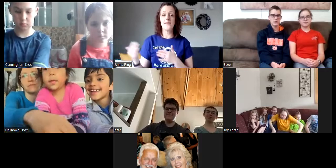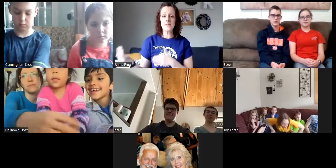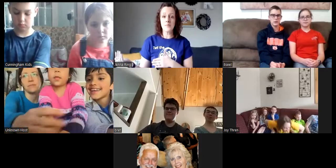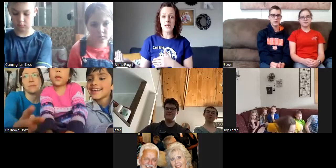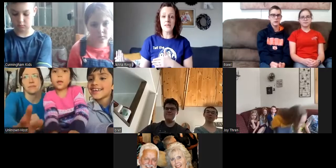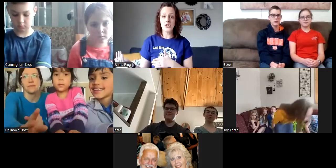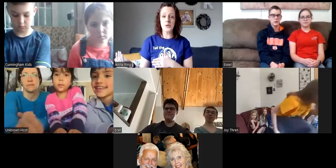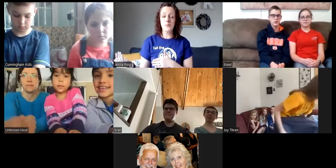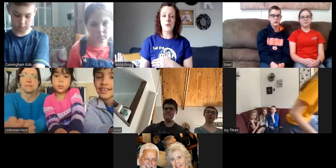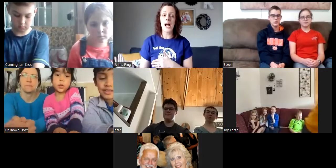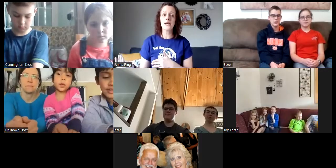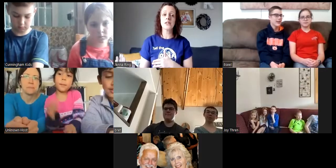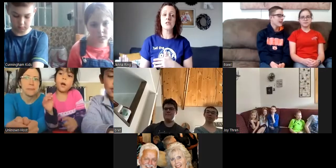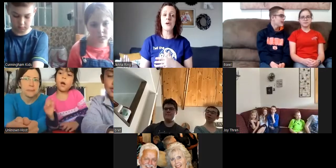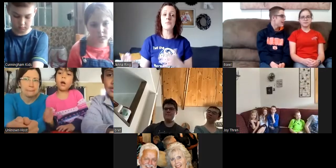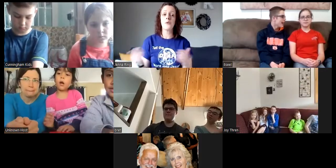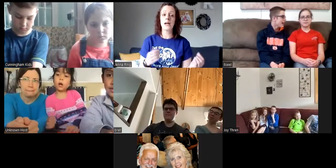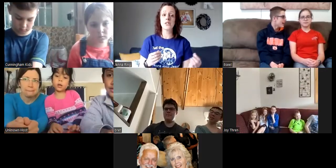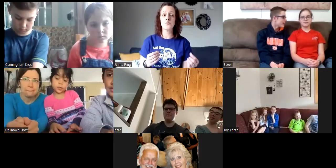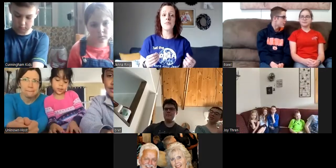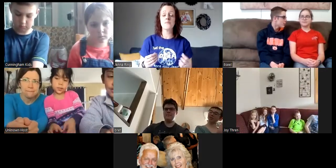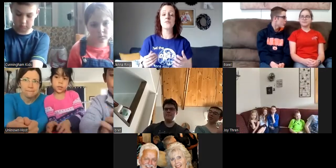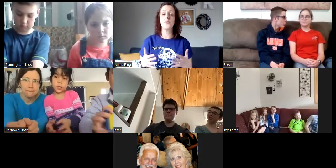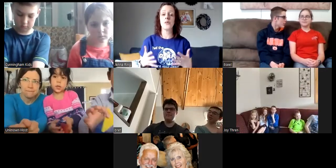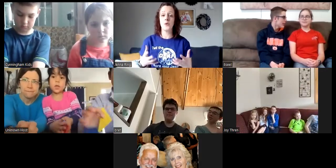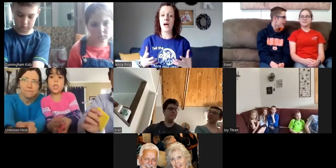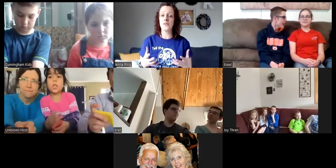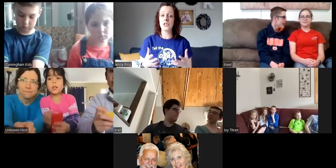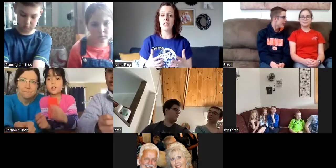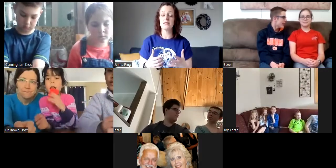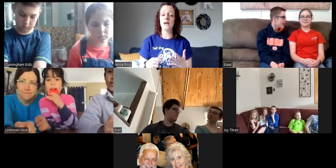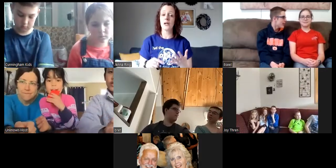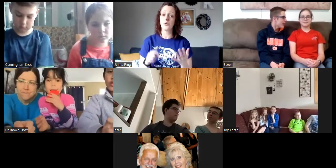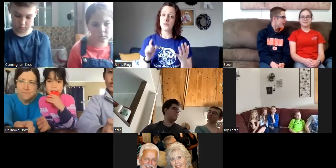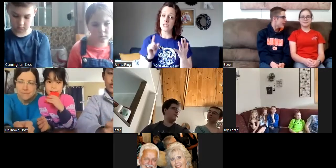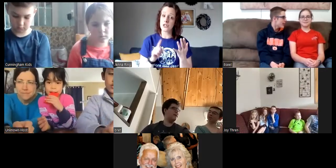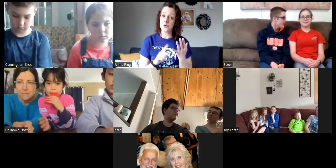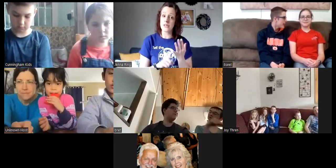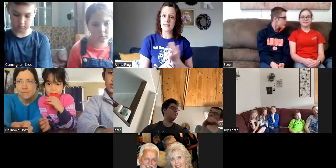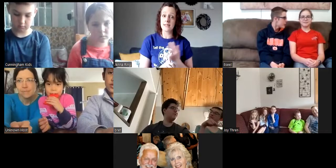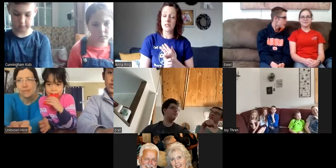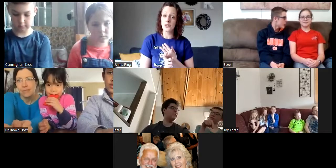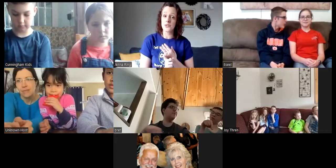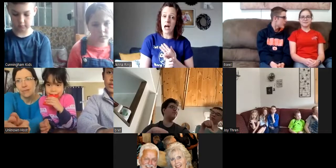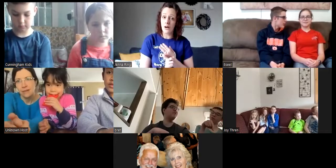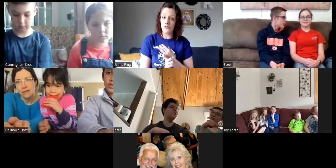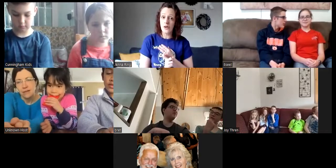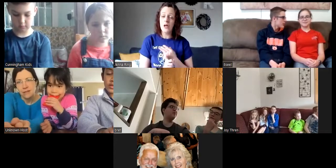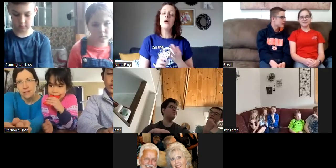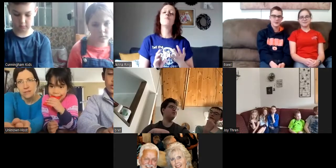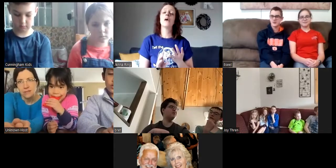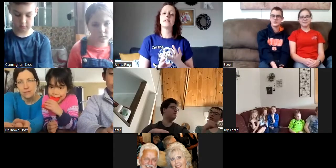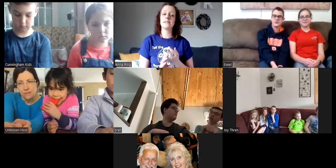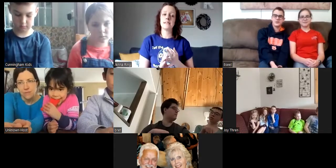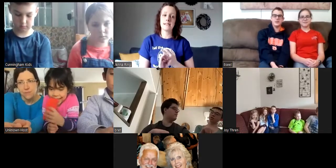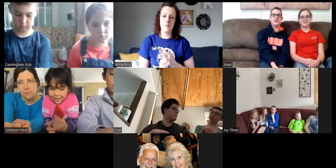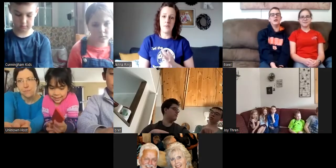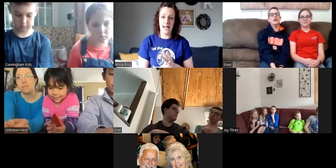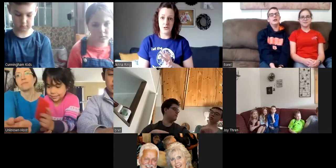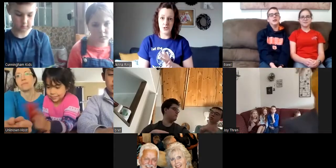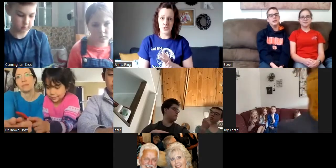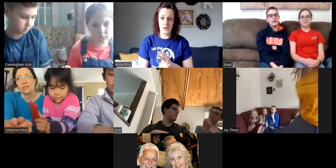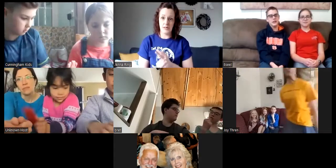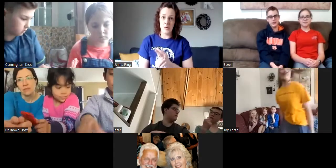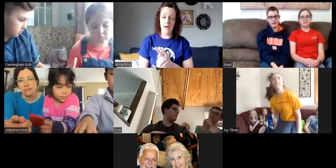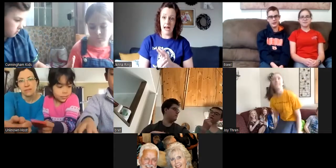If you have somebody that you can practice with them so that you have a chance not only to do the signs yourself, but to see